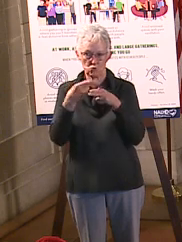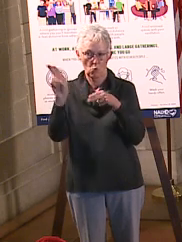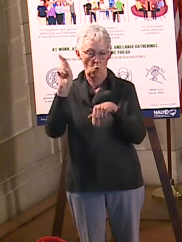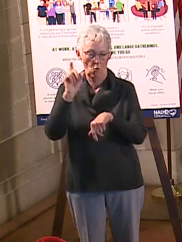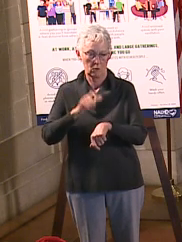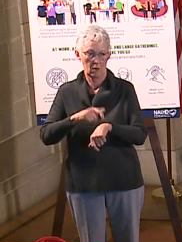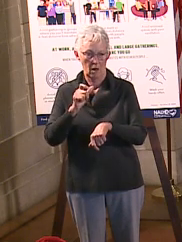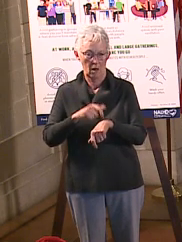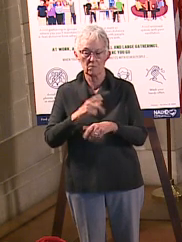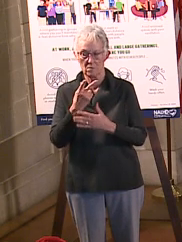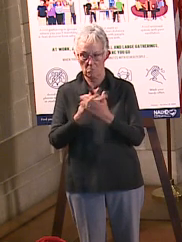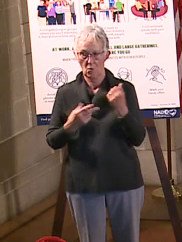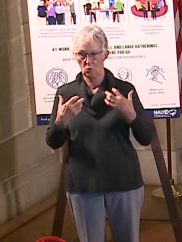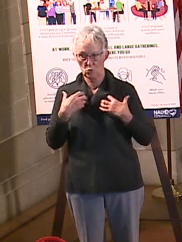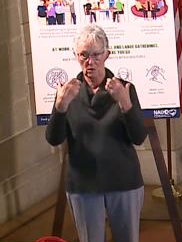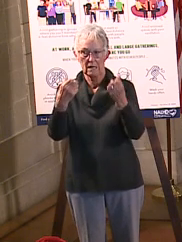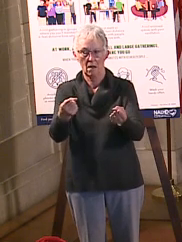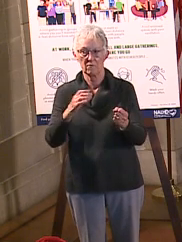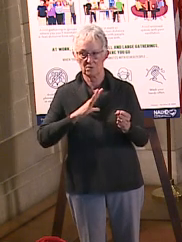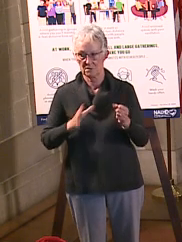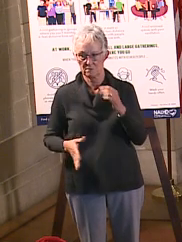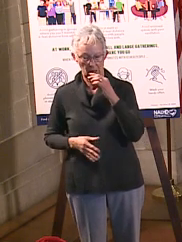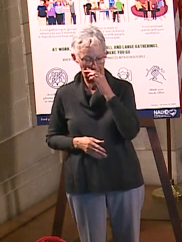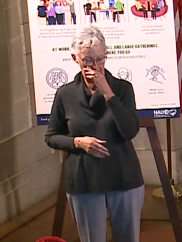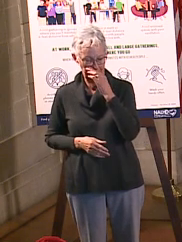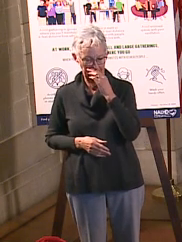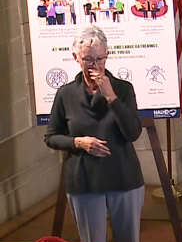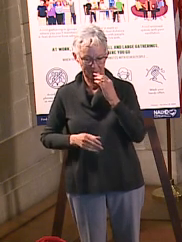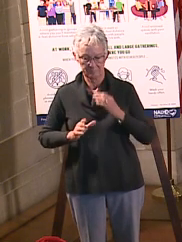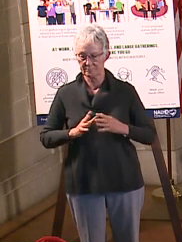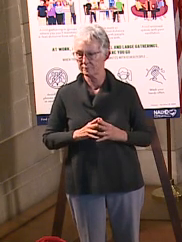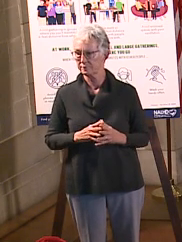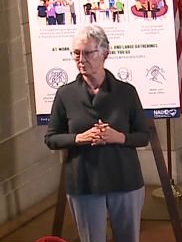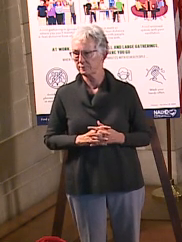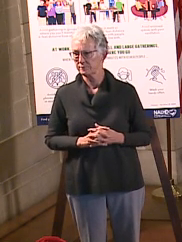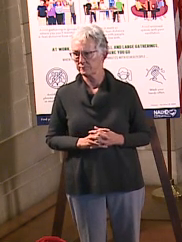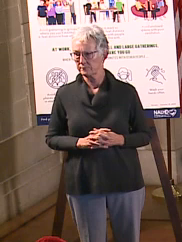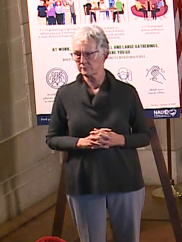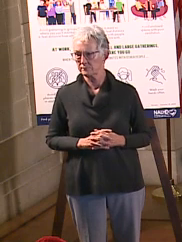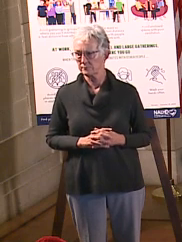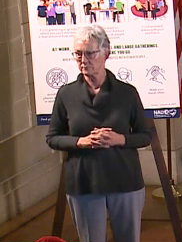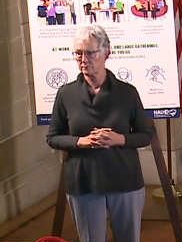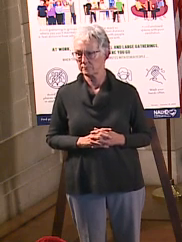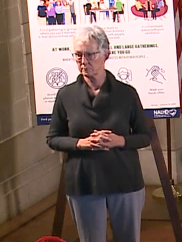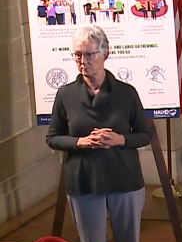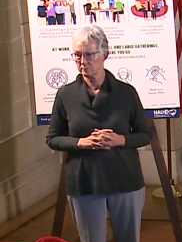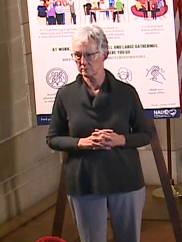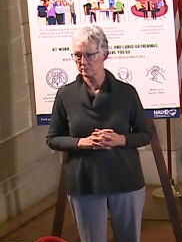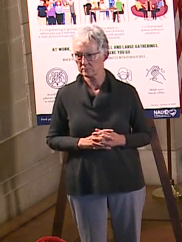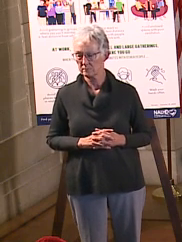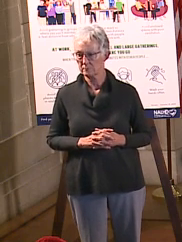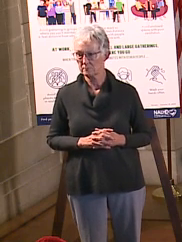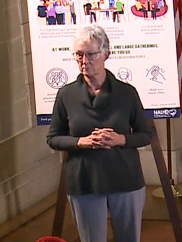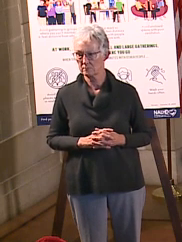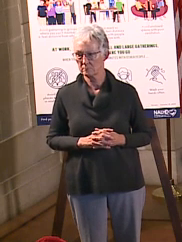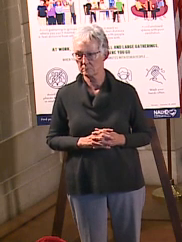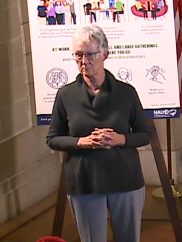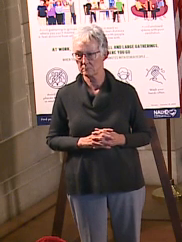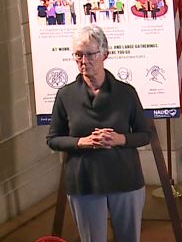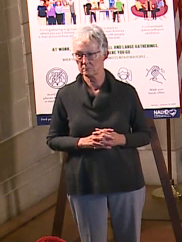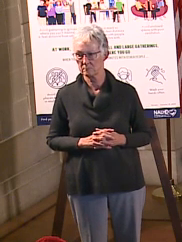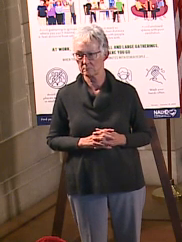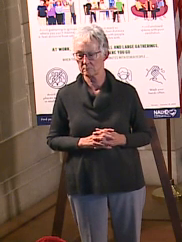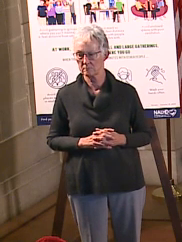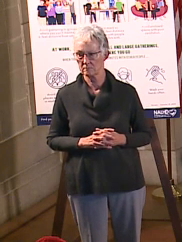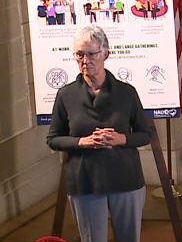over their infection. The second question is, what do you expect for in-person classes in the spring semester? Fewer, more, or about